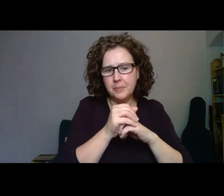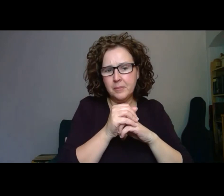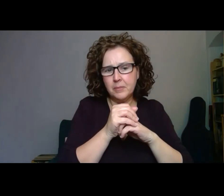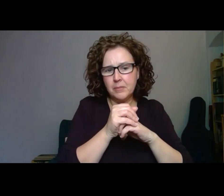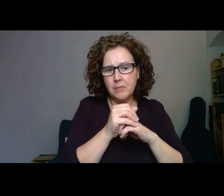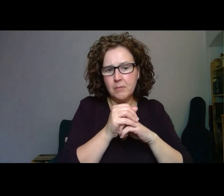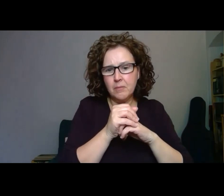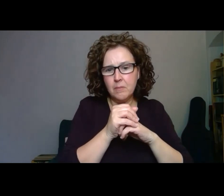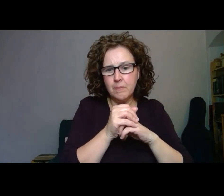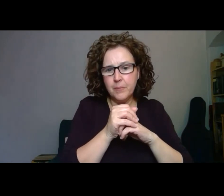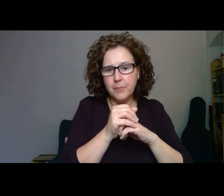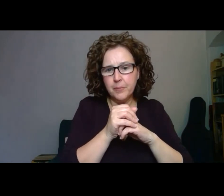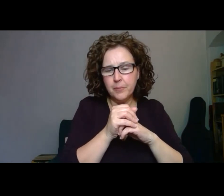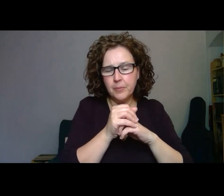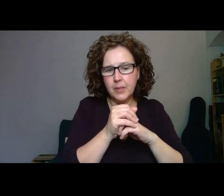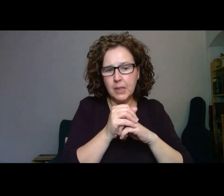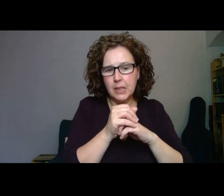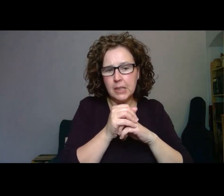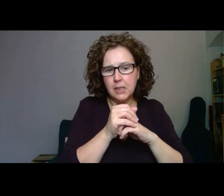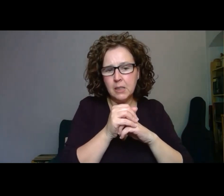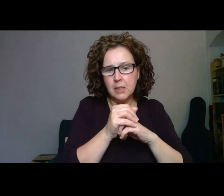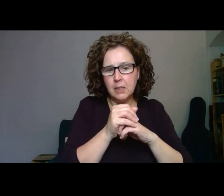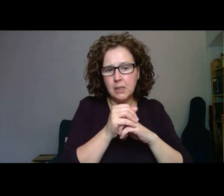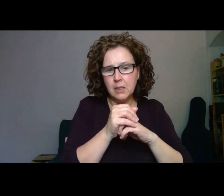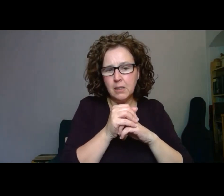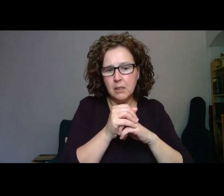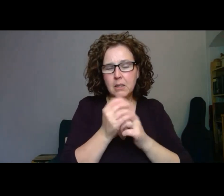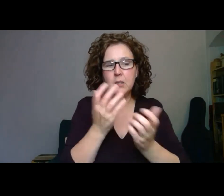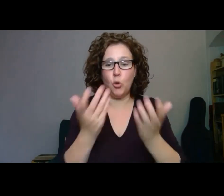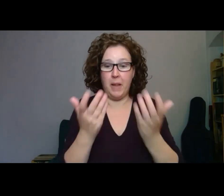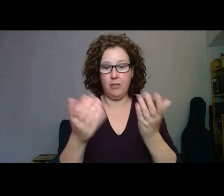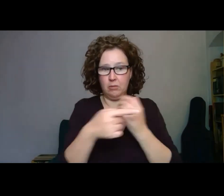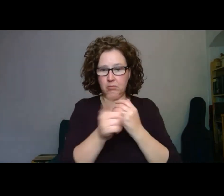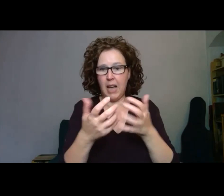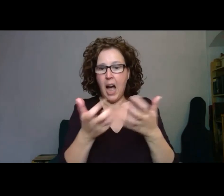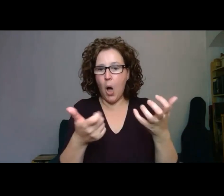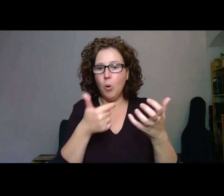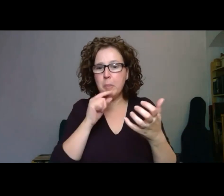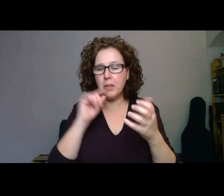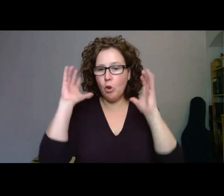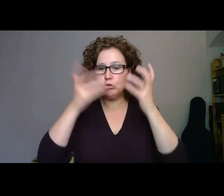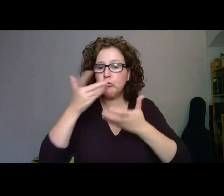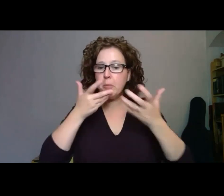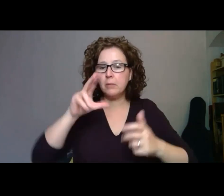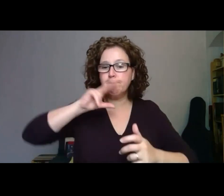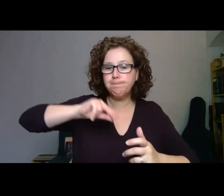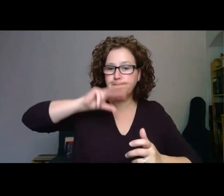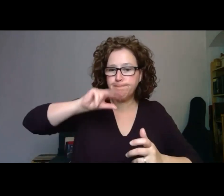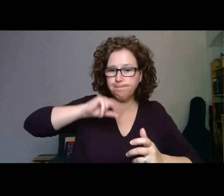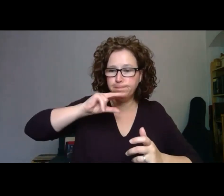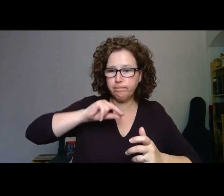way people voice or narrate the audio description, the more